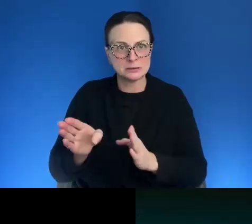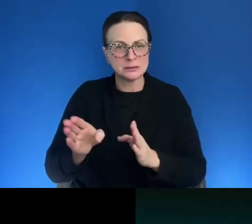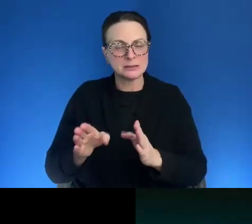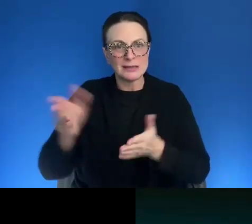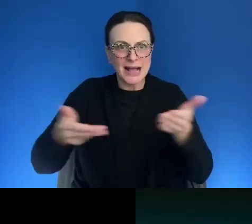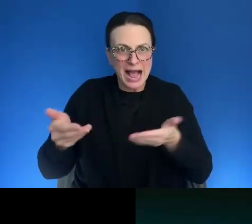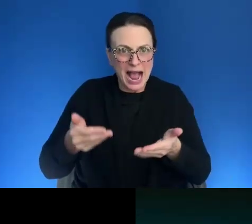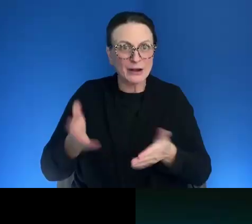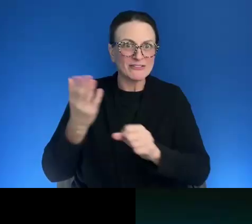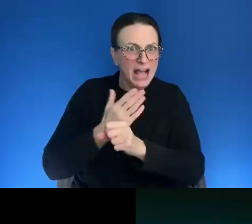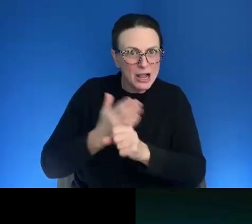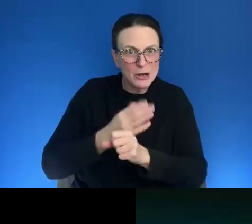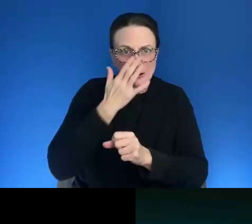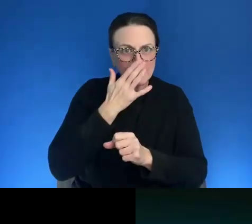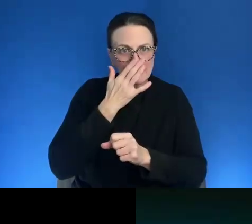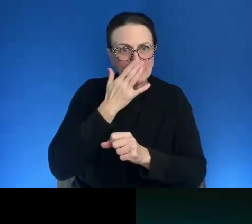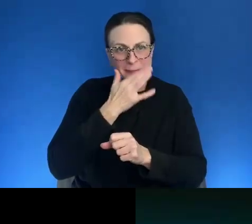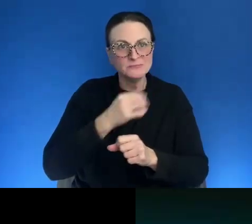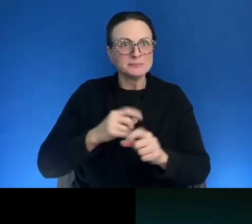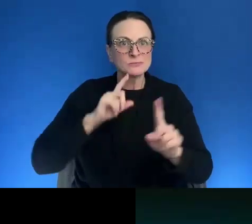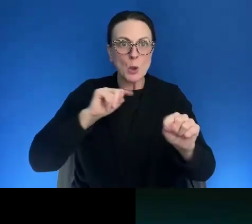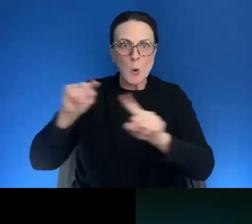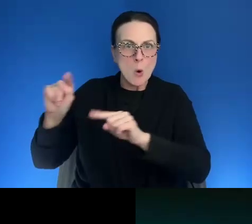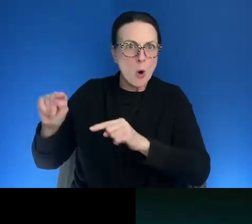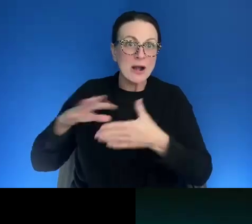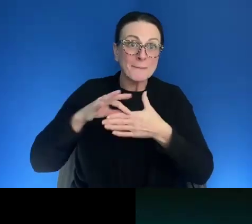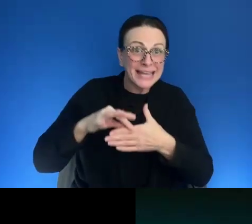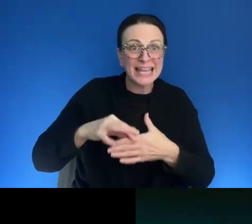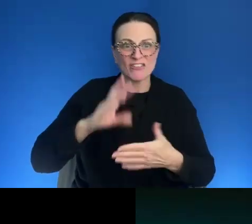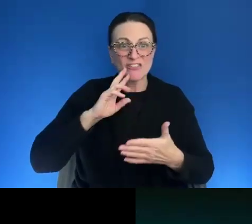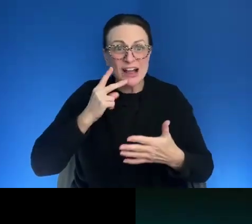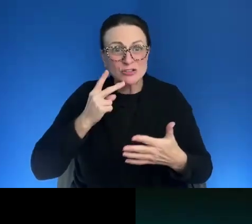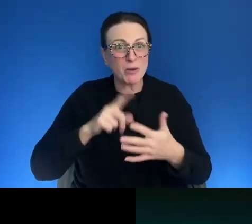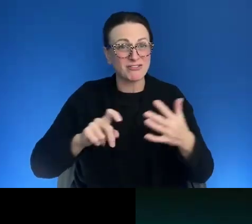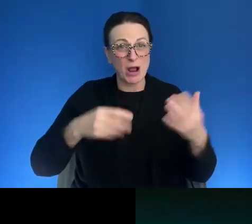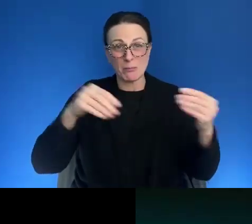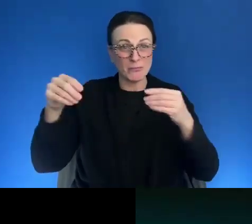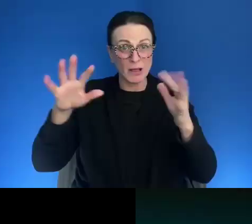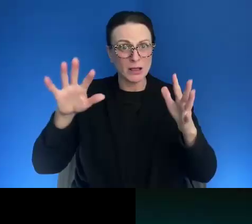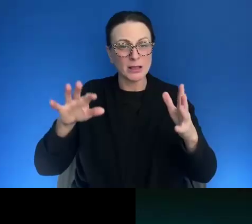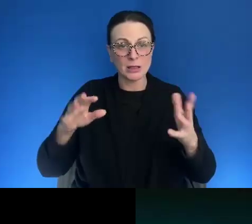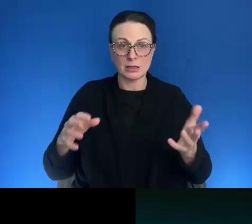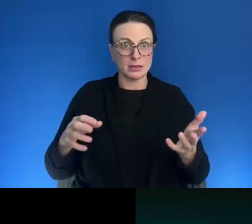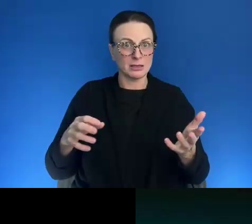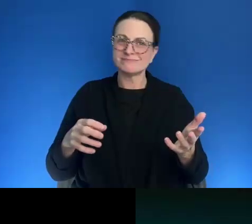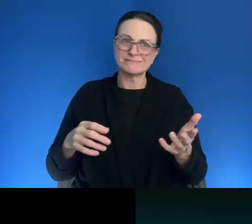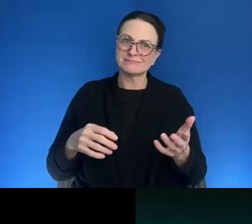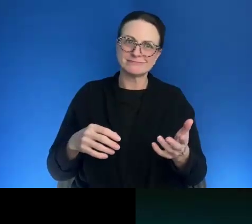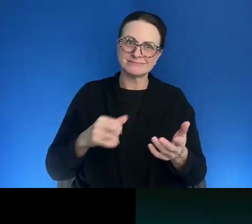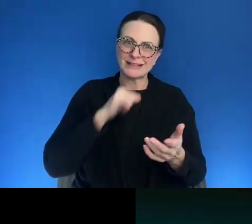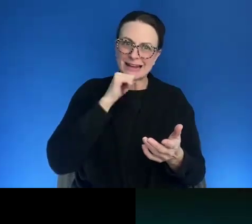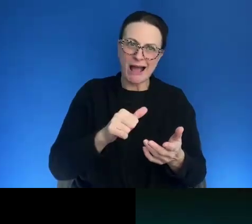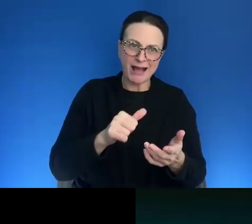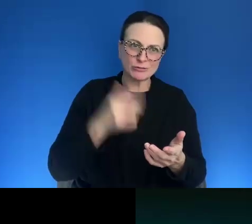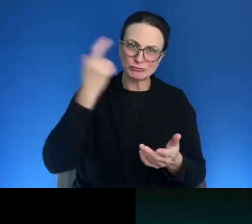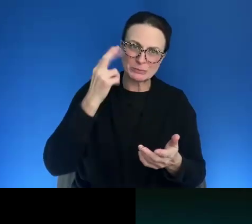done hiring and firing, ordered all of the meat and everything from the distributors, it's not going to be feasible